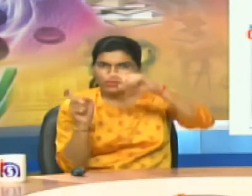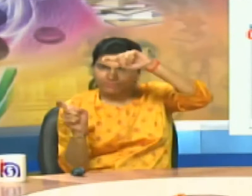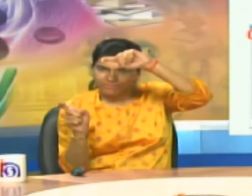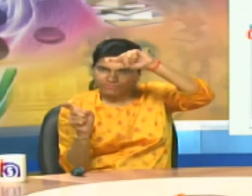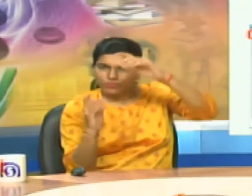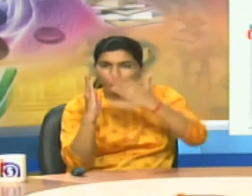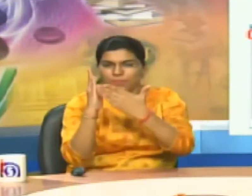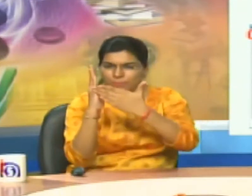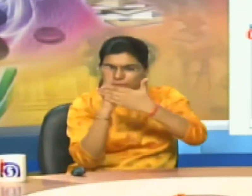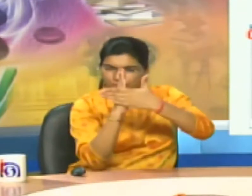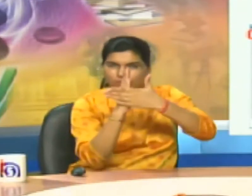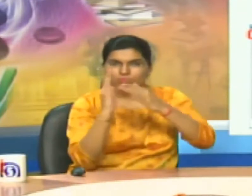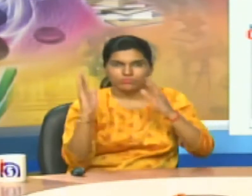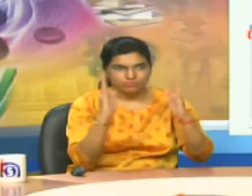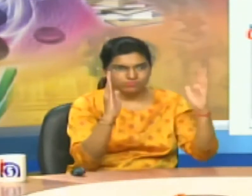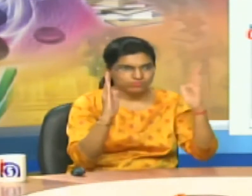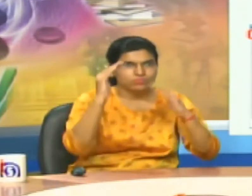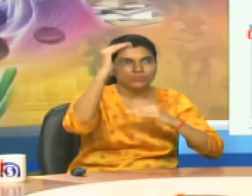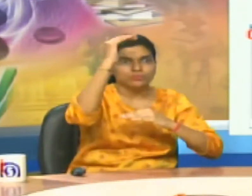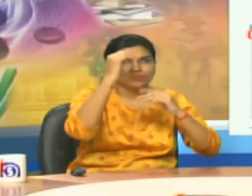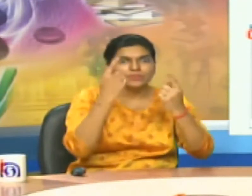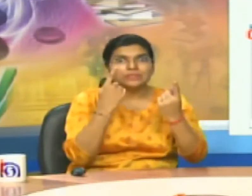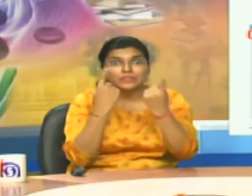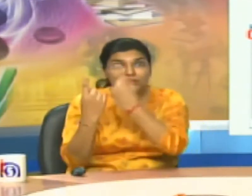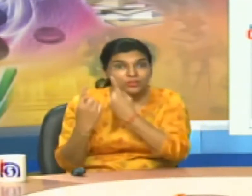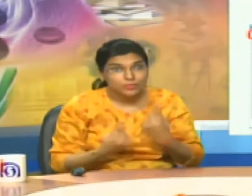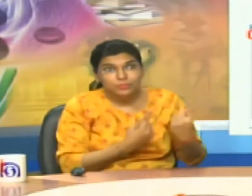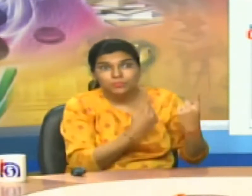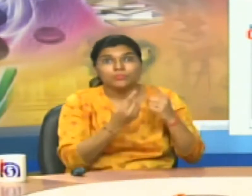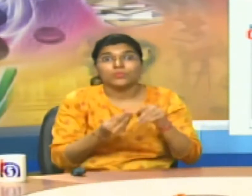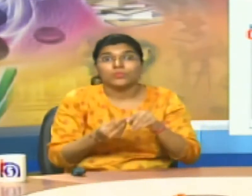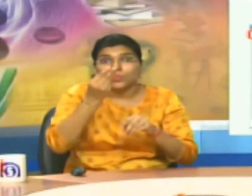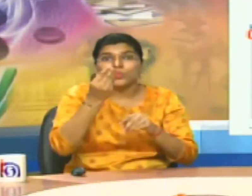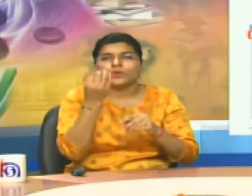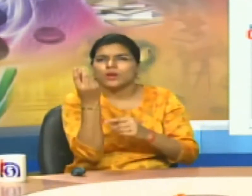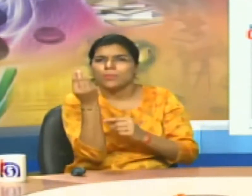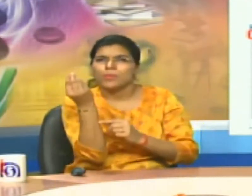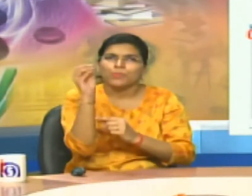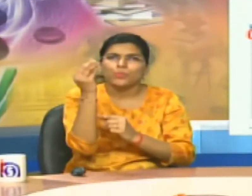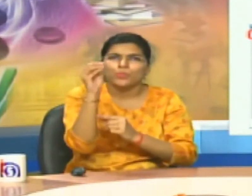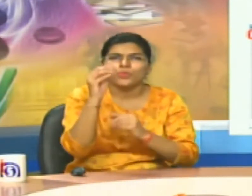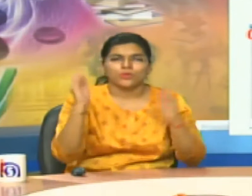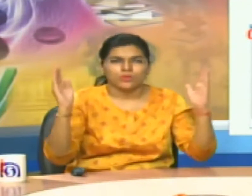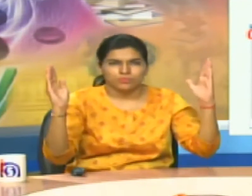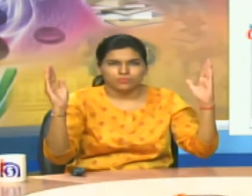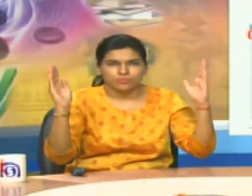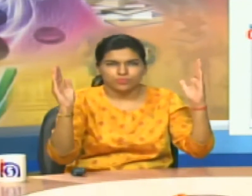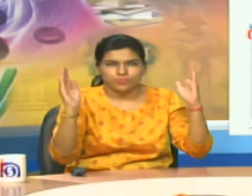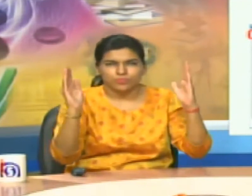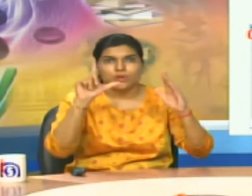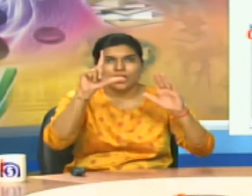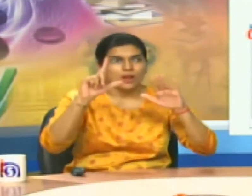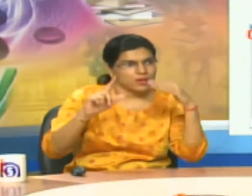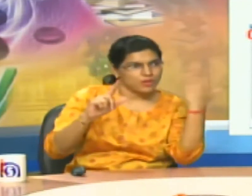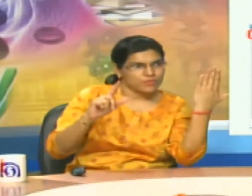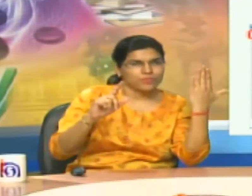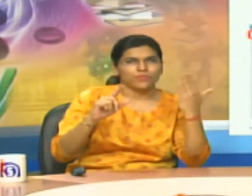that preview of your sheet, that will help you understand how your page will look like, and you can increase the size of